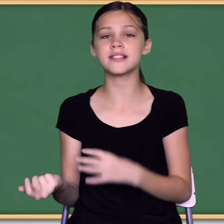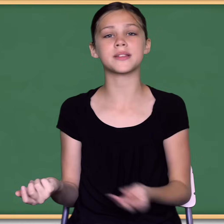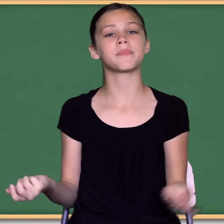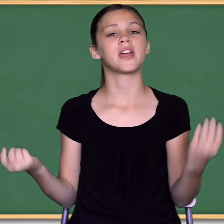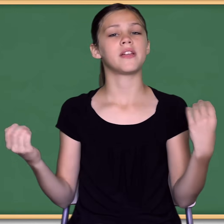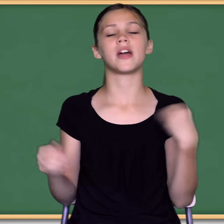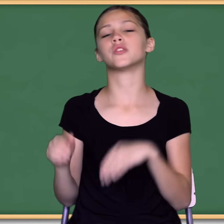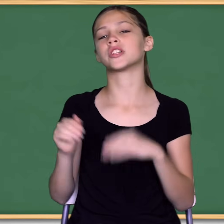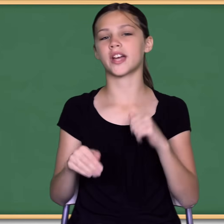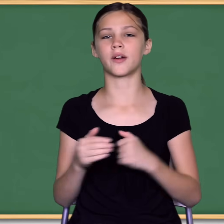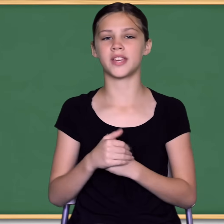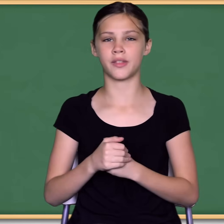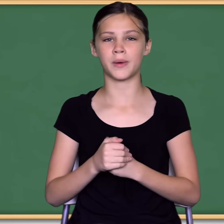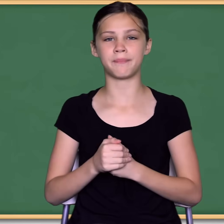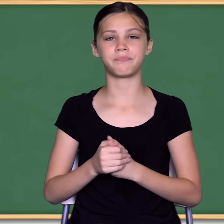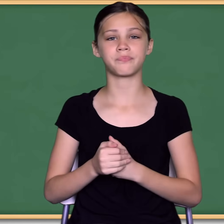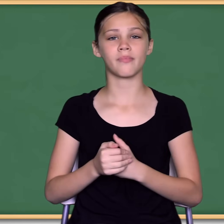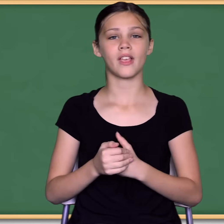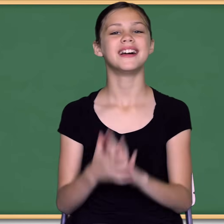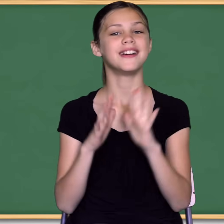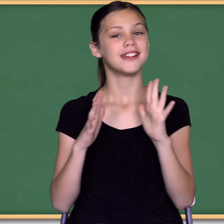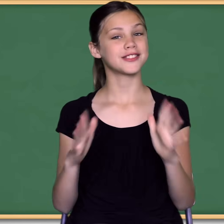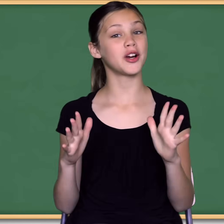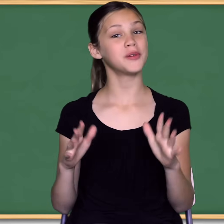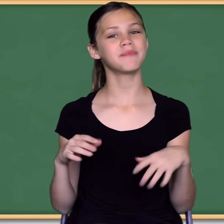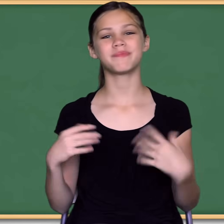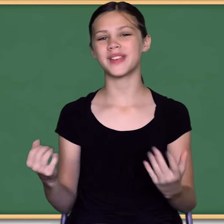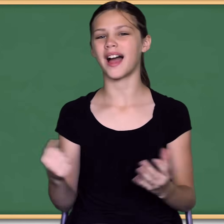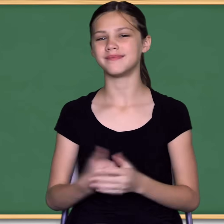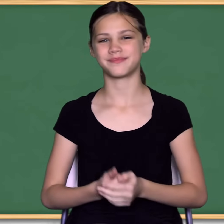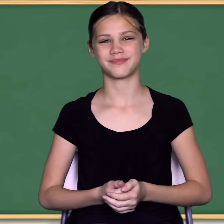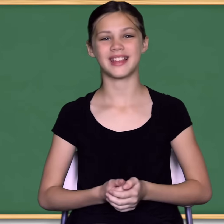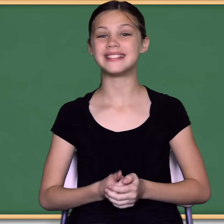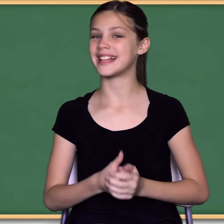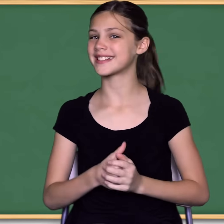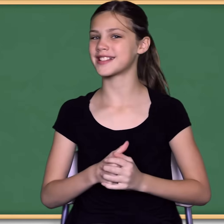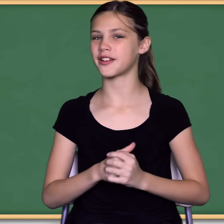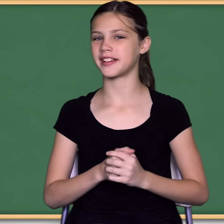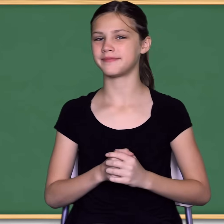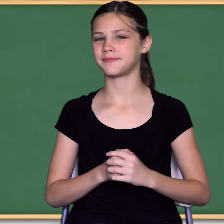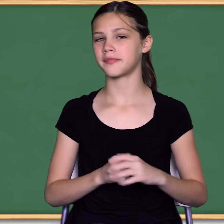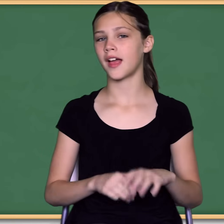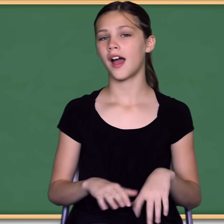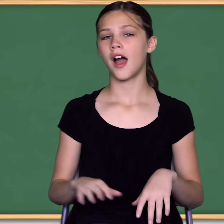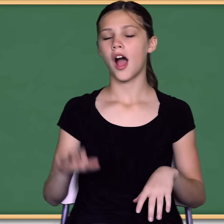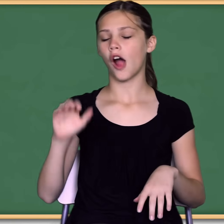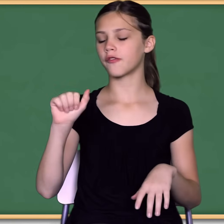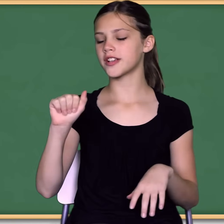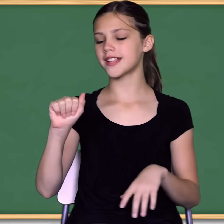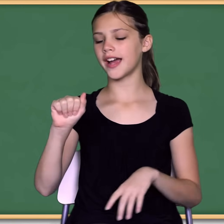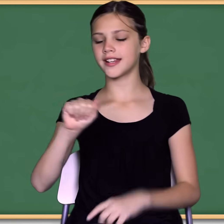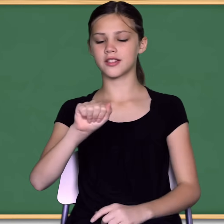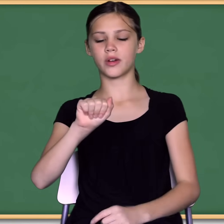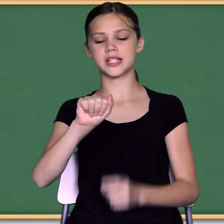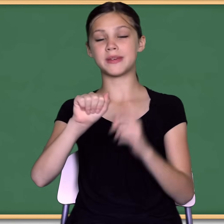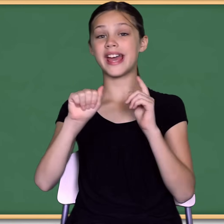fast, then you can check out the other one. So, yeah, let's get started. Our first sign is going to be